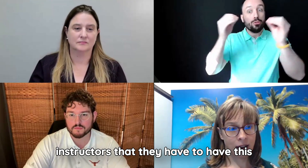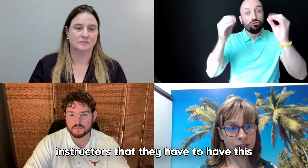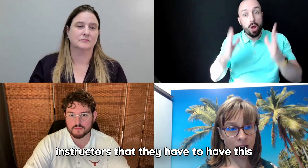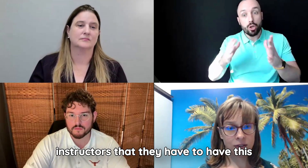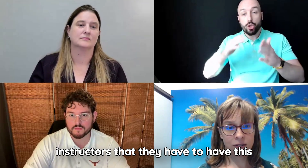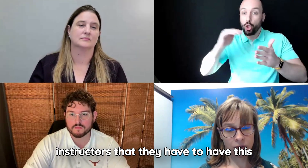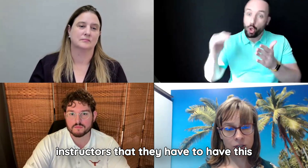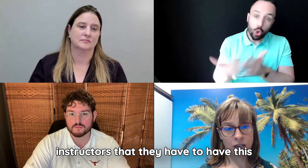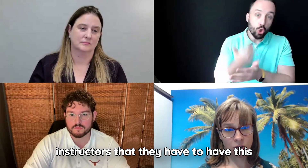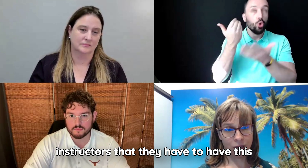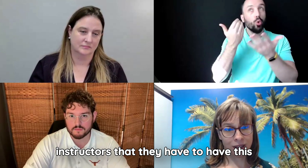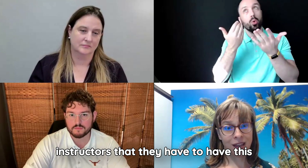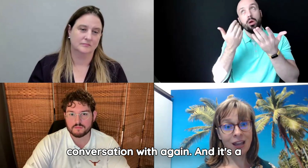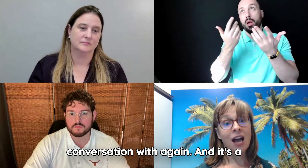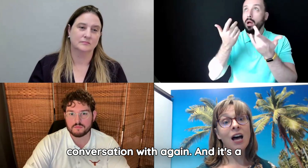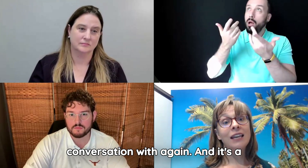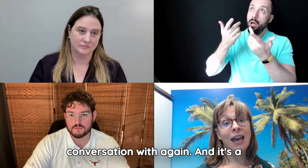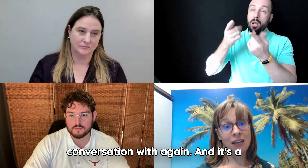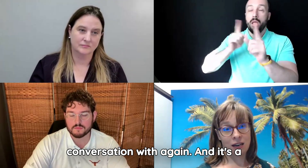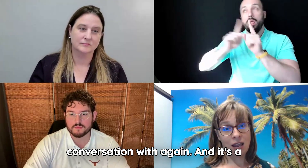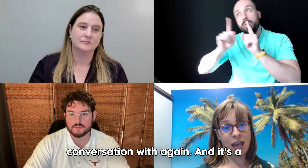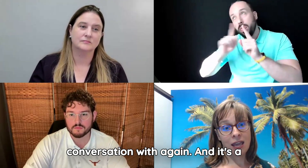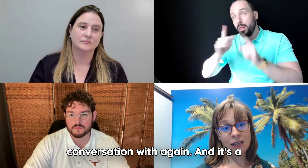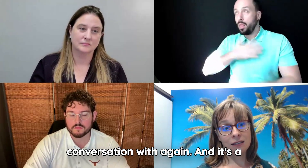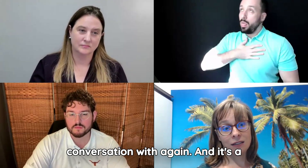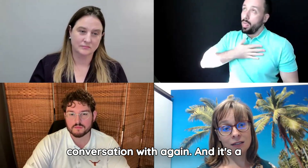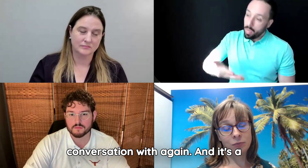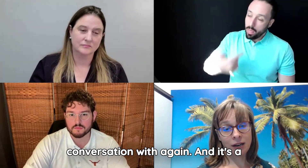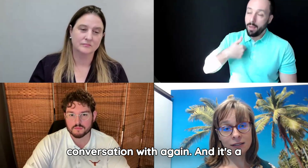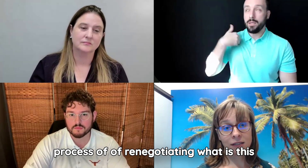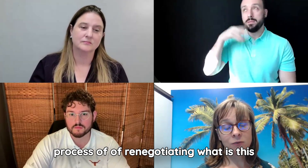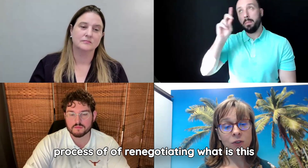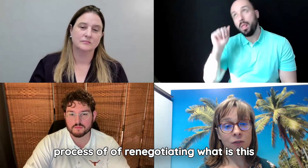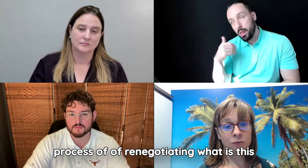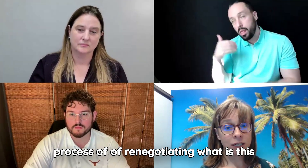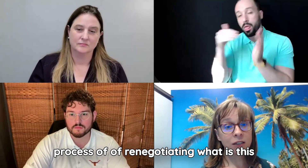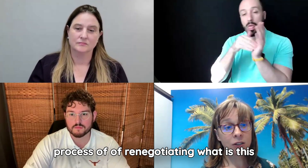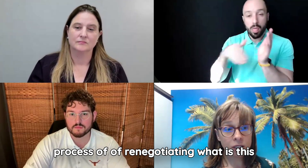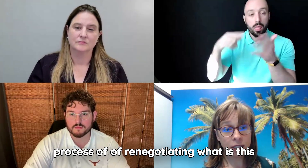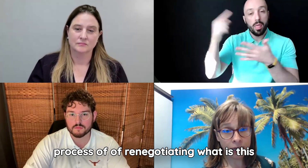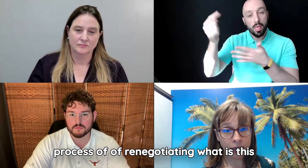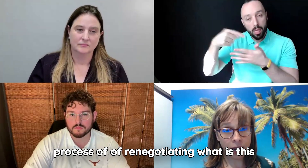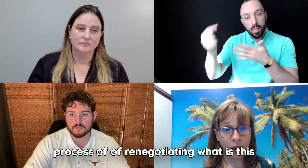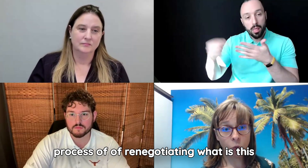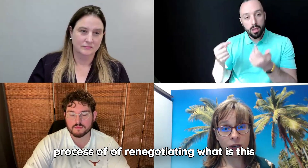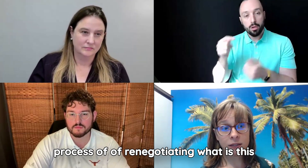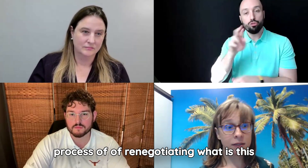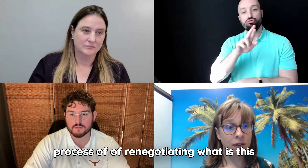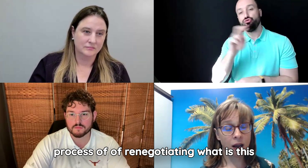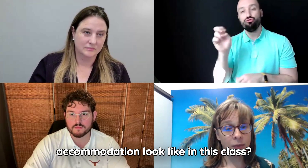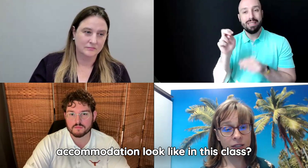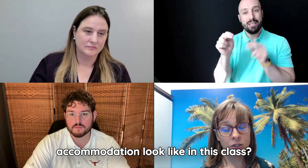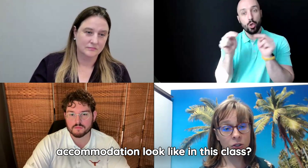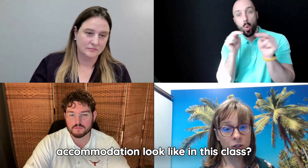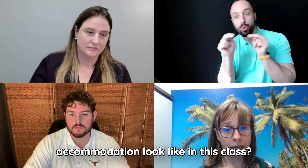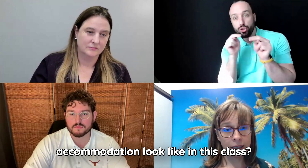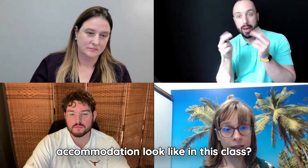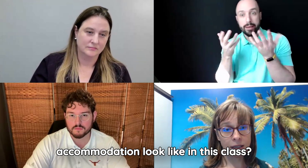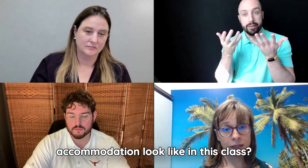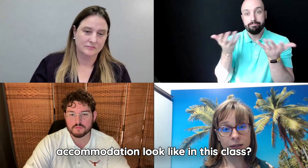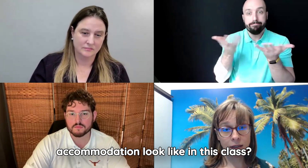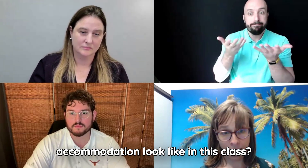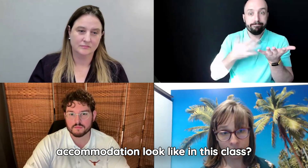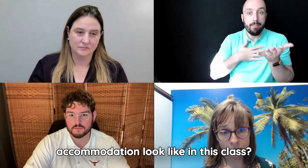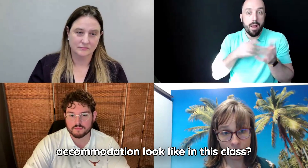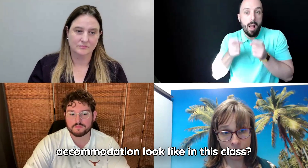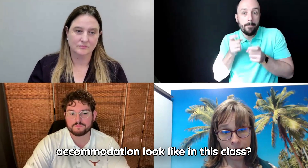that they have to have this conversation with again. And it's a process of renegotiating, what does this accommodation look like